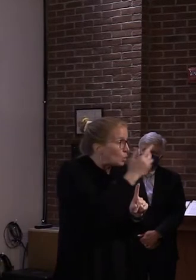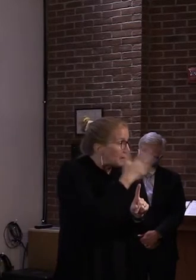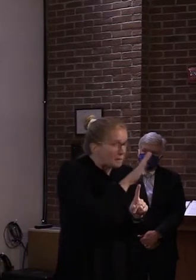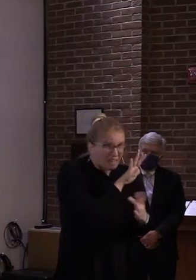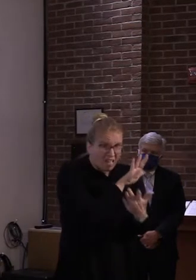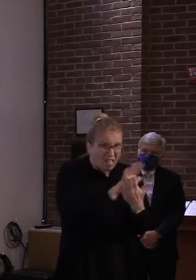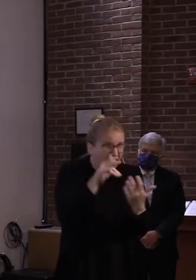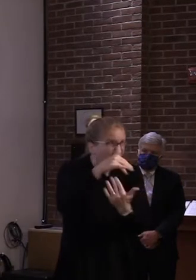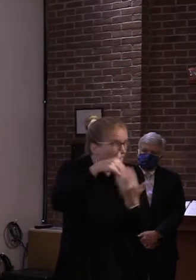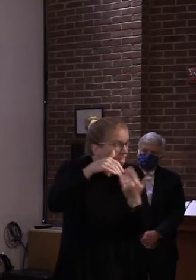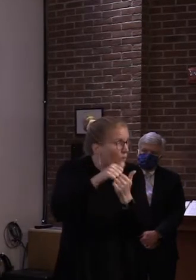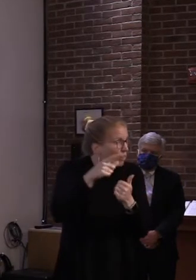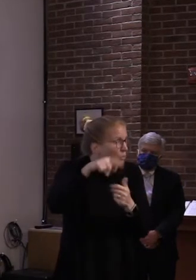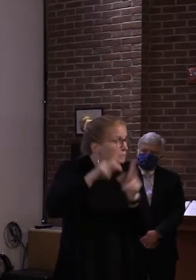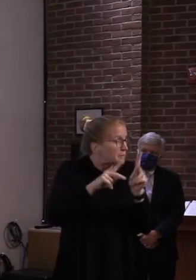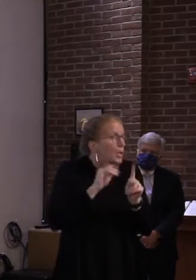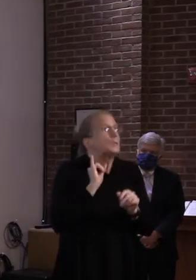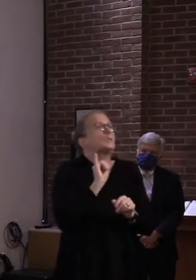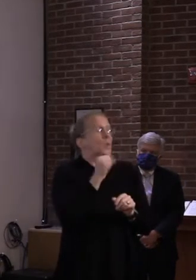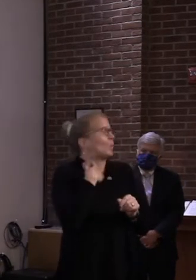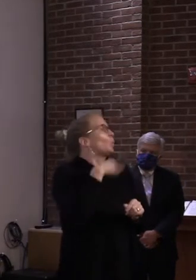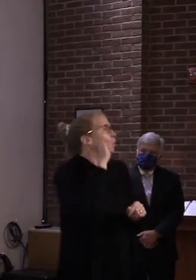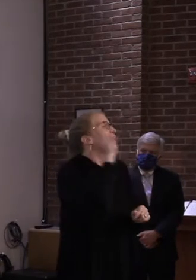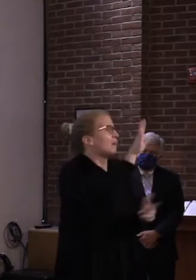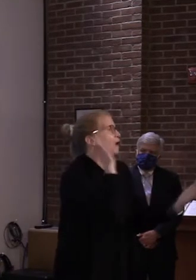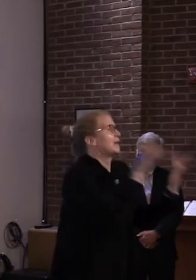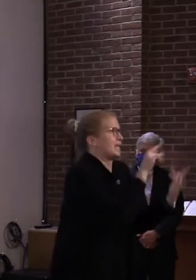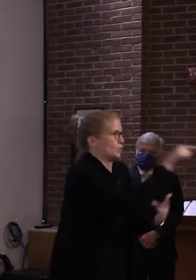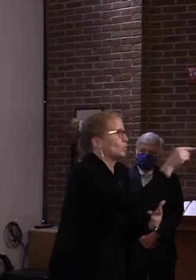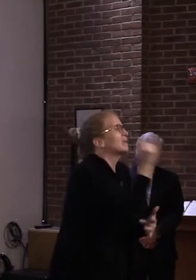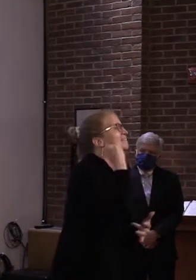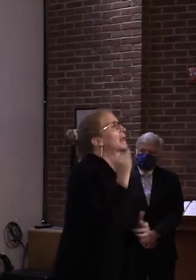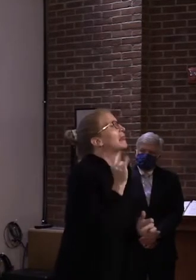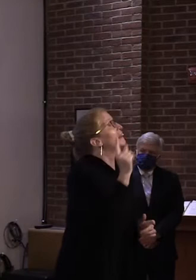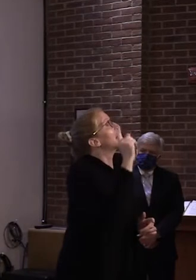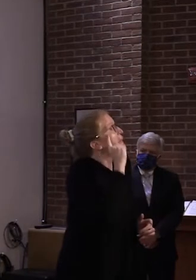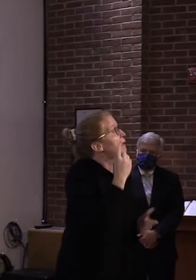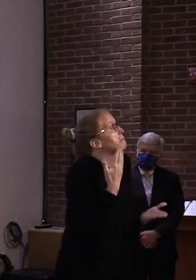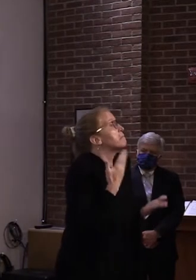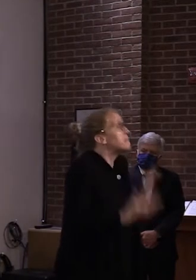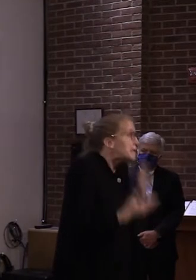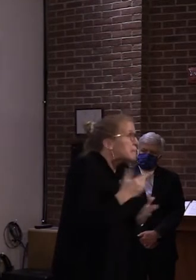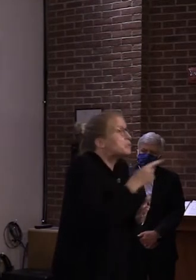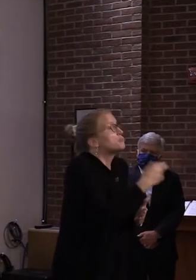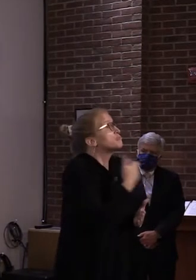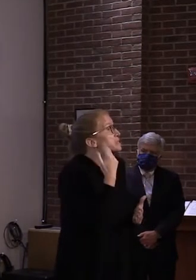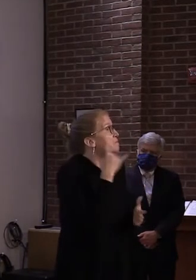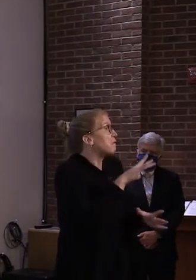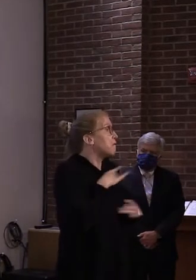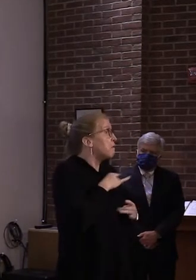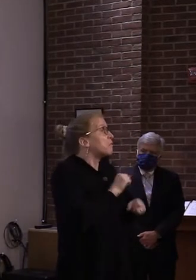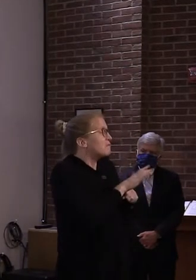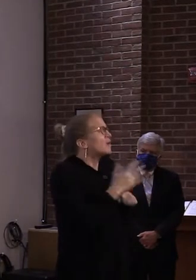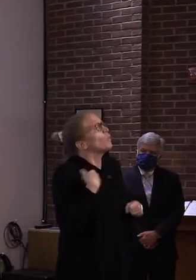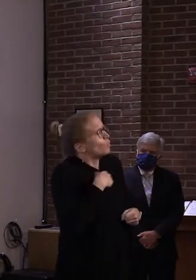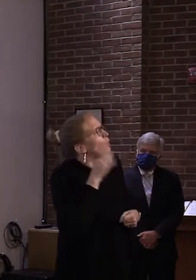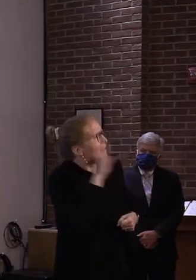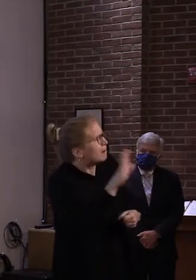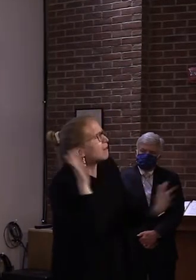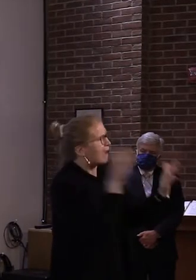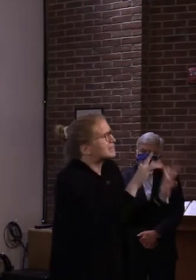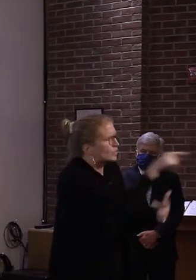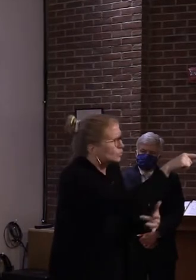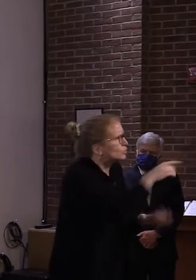in a public setting where people could have been put at risk and could not otherwise be found would the health department make a